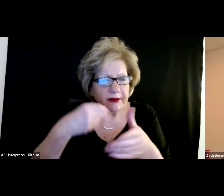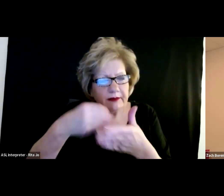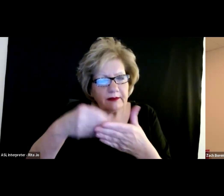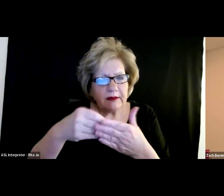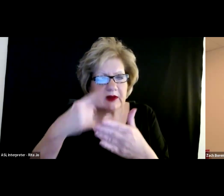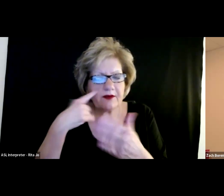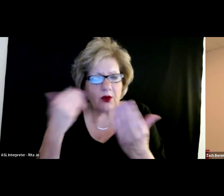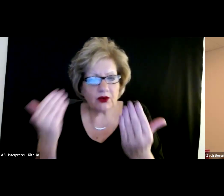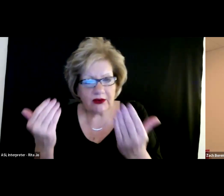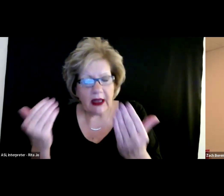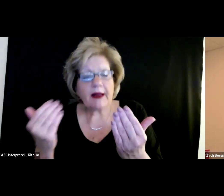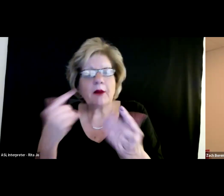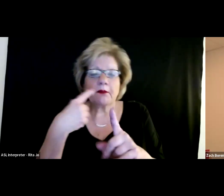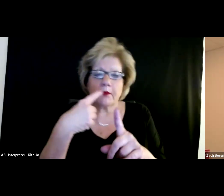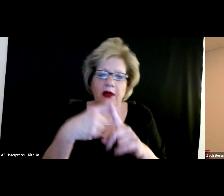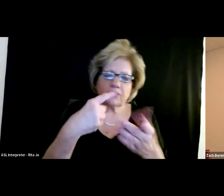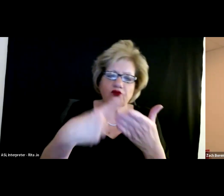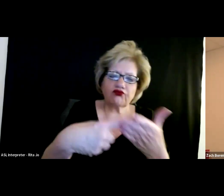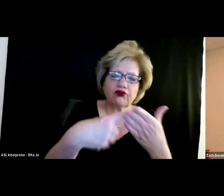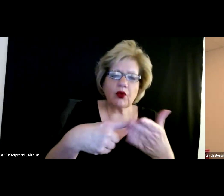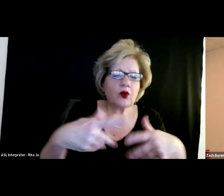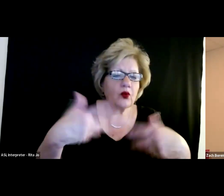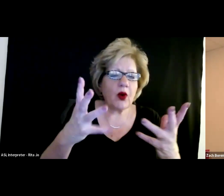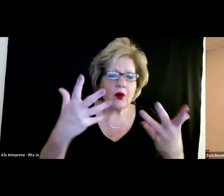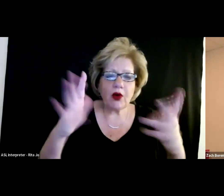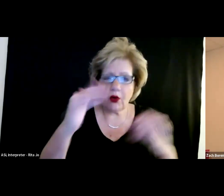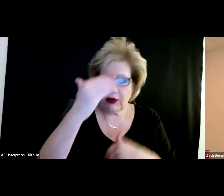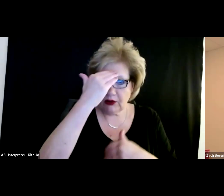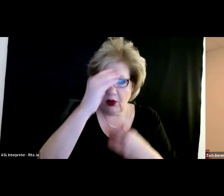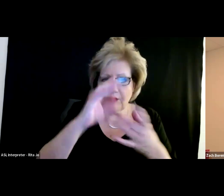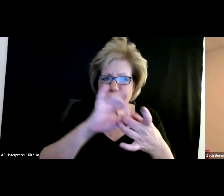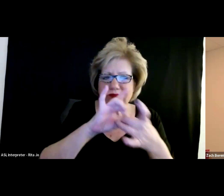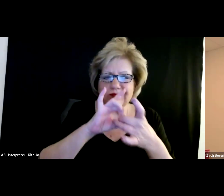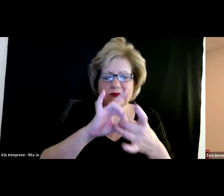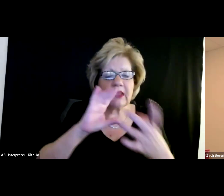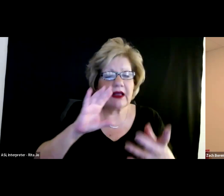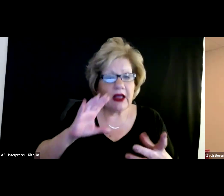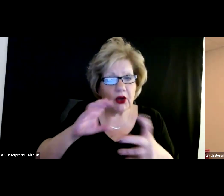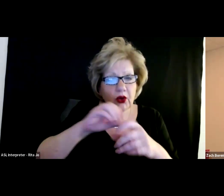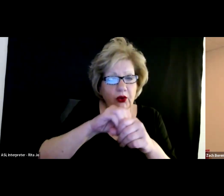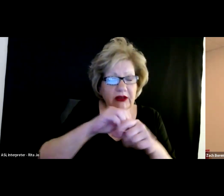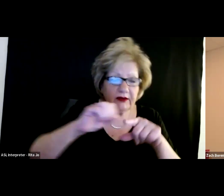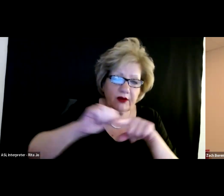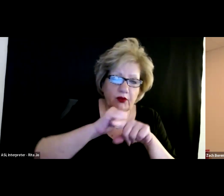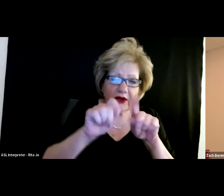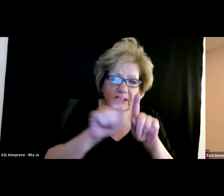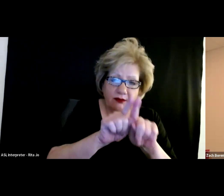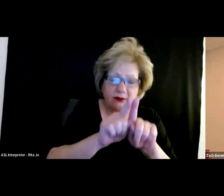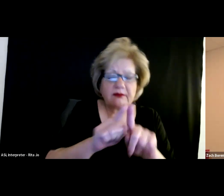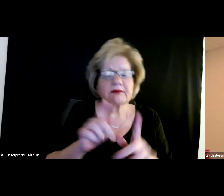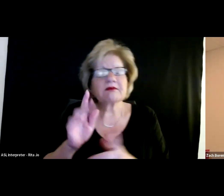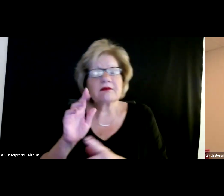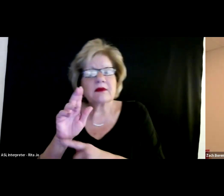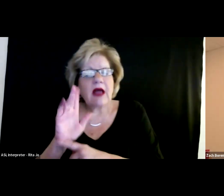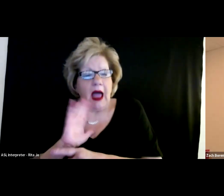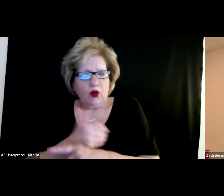include what we know on inclusive apprenticeships. Over the last few years, Urban's apprenticeship work has included